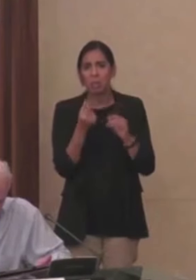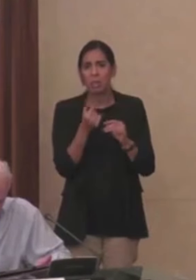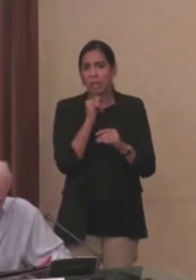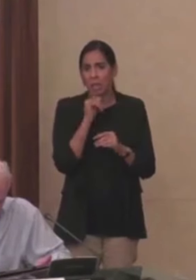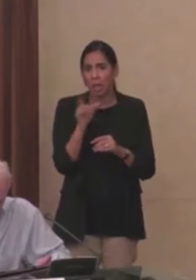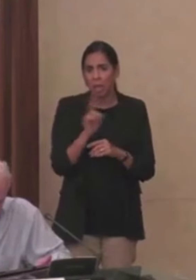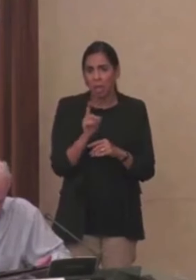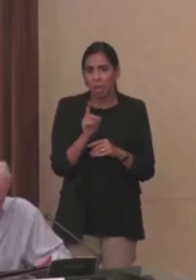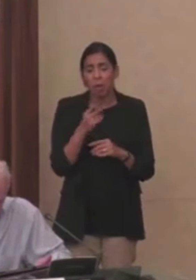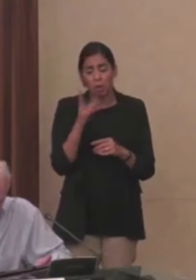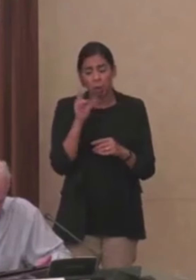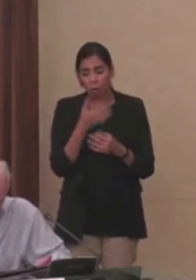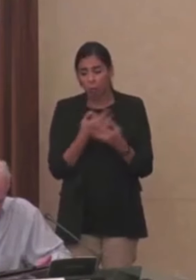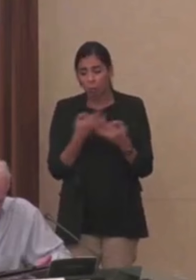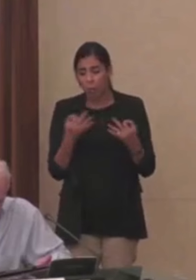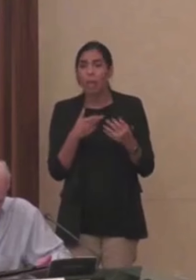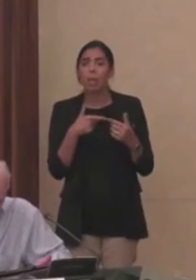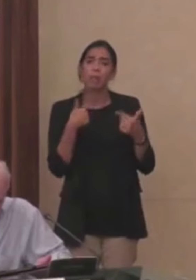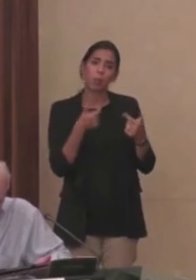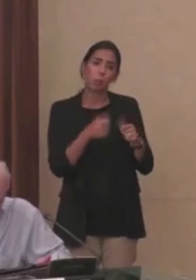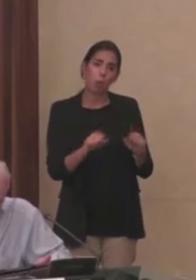well and that worked.